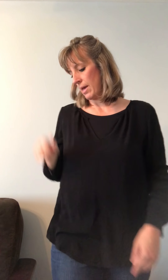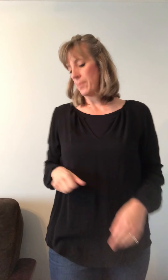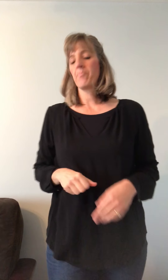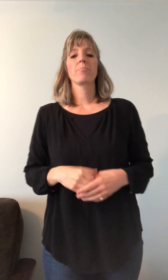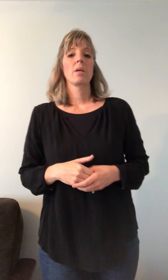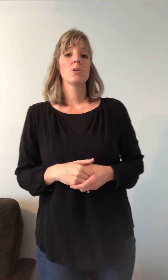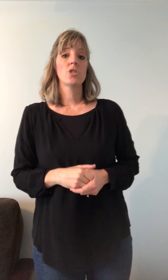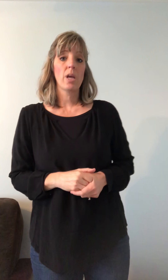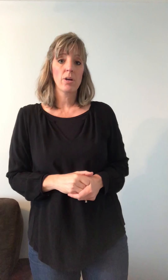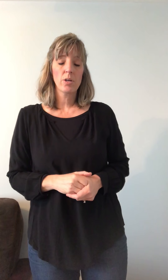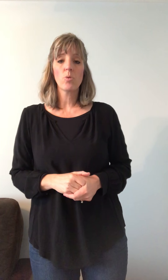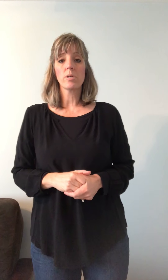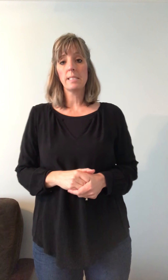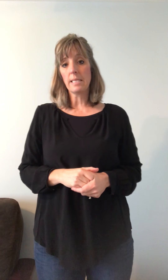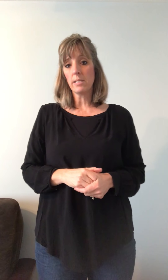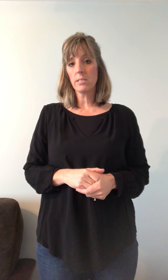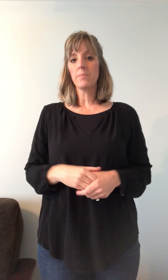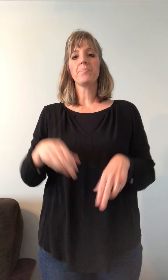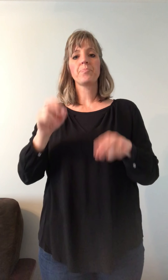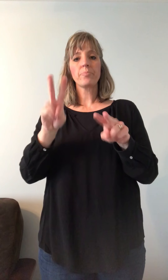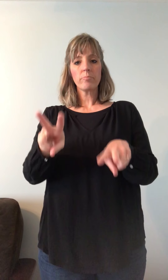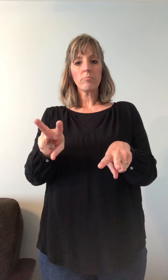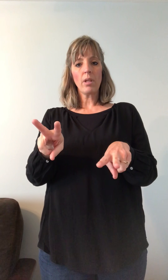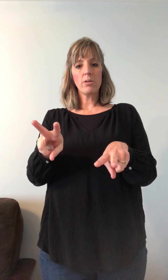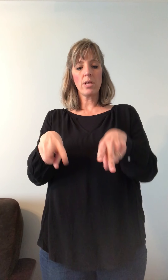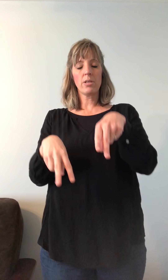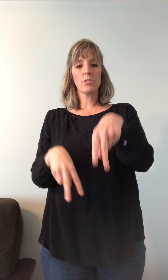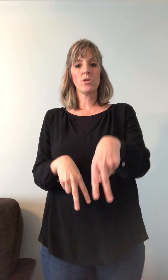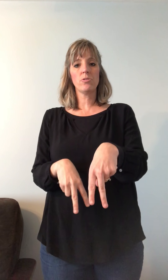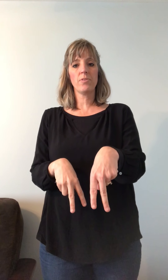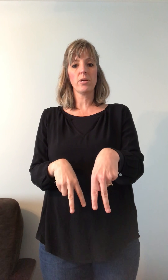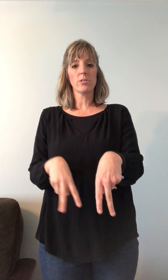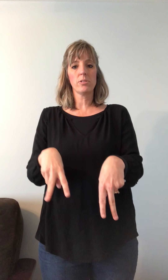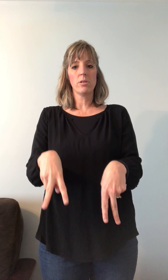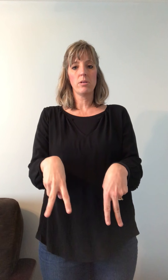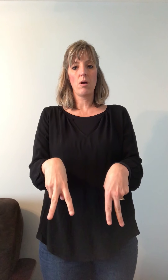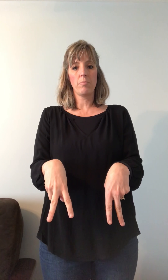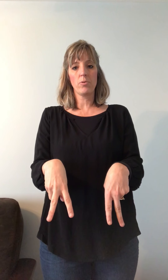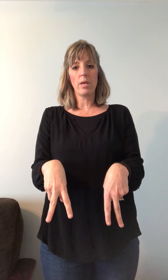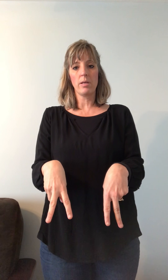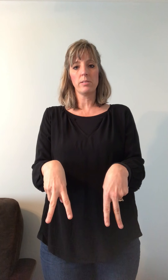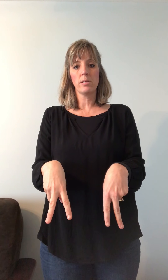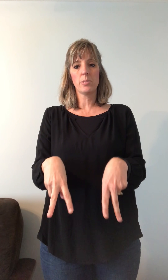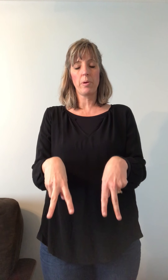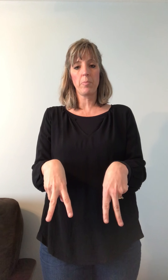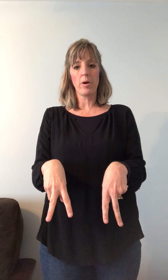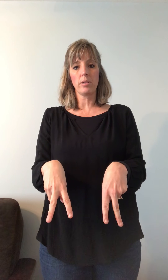Okay? Chair or seat. You take your two fingers on both hands, spread them apart a little